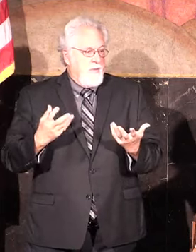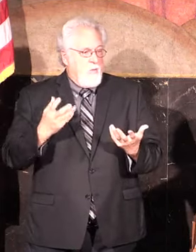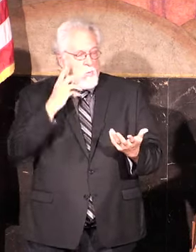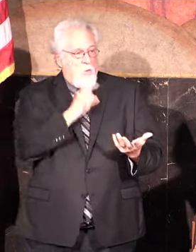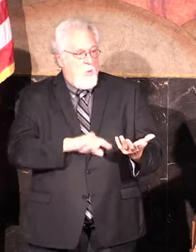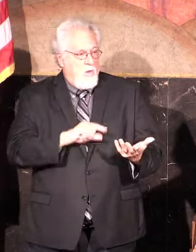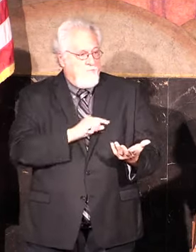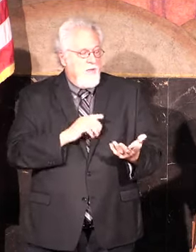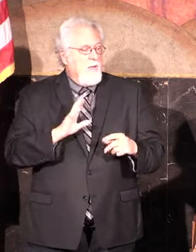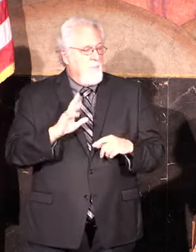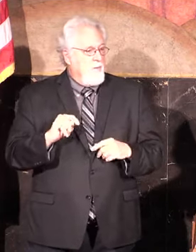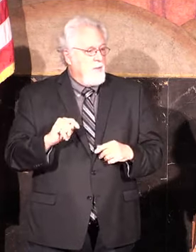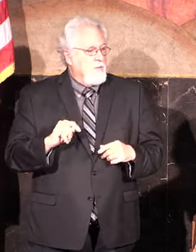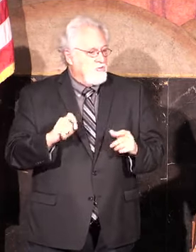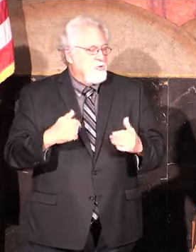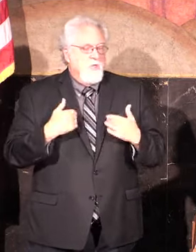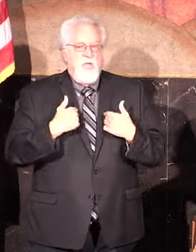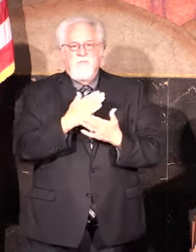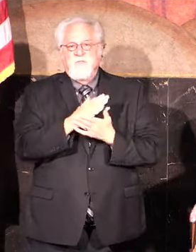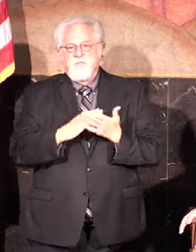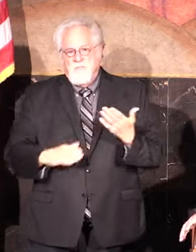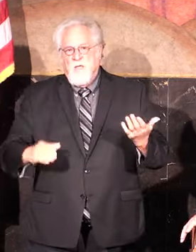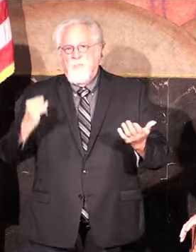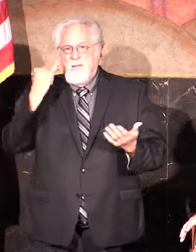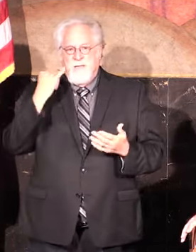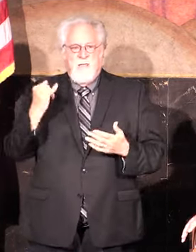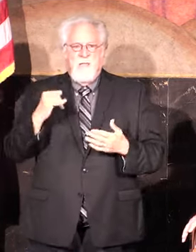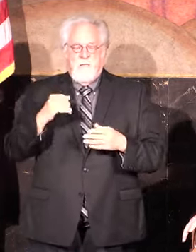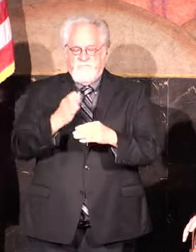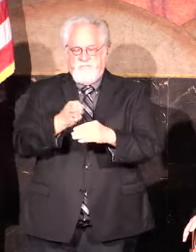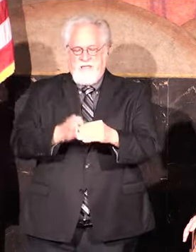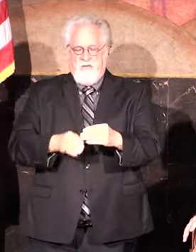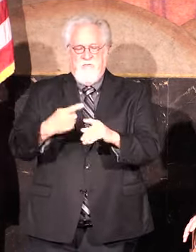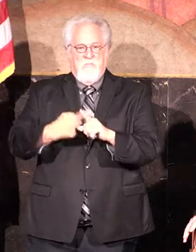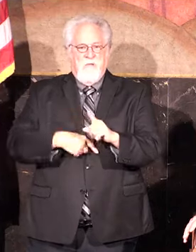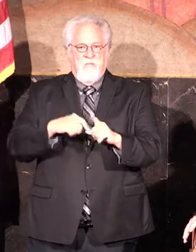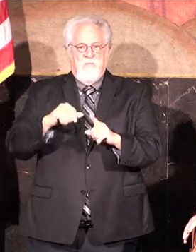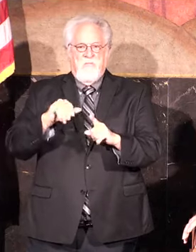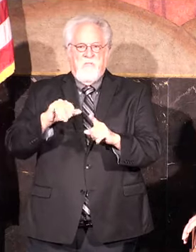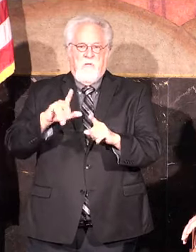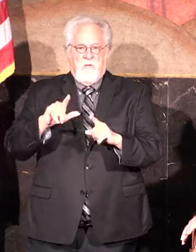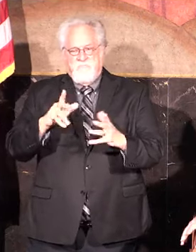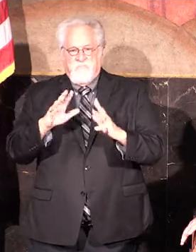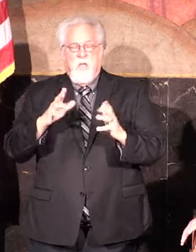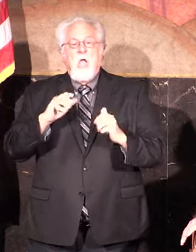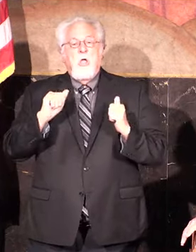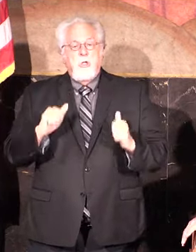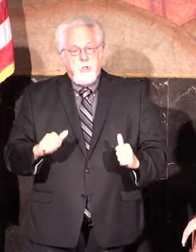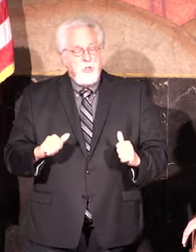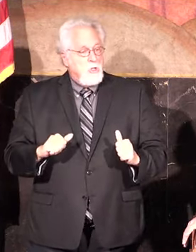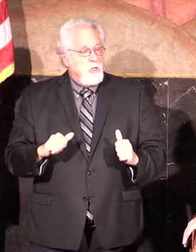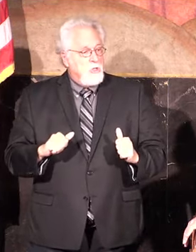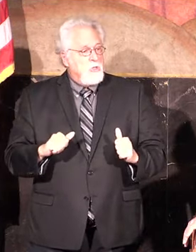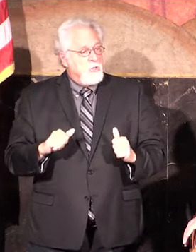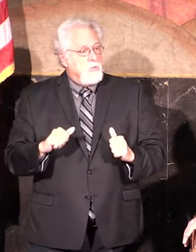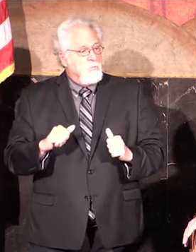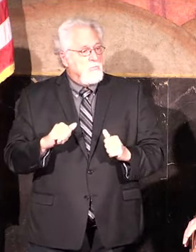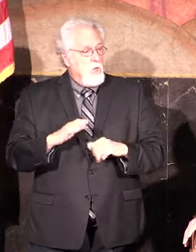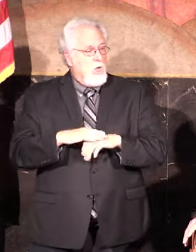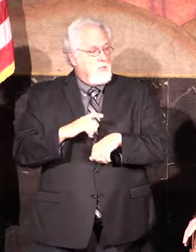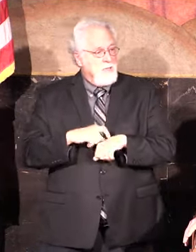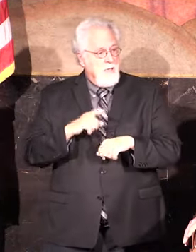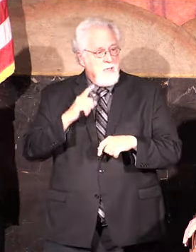qualify, but we should have some idea by the end of the month, I would suspect. That could potentially be in time if